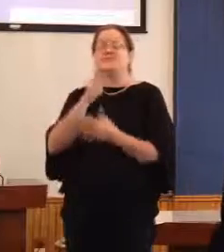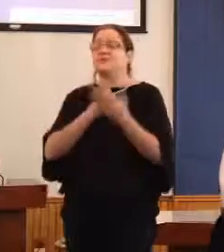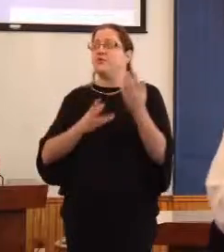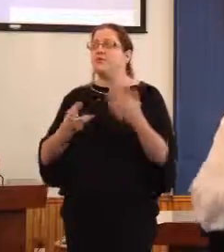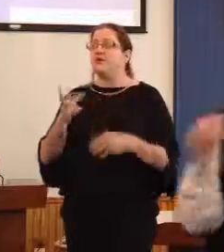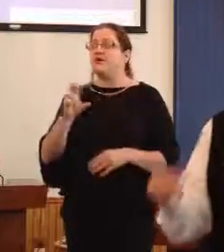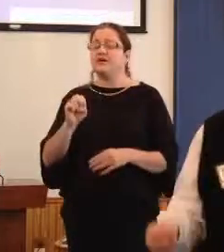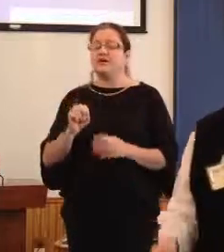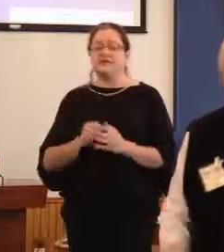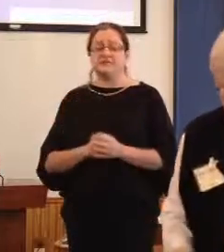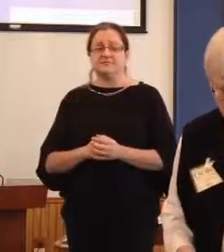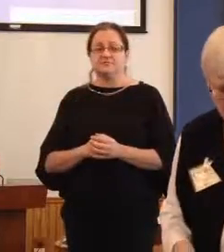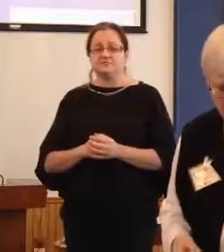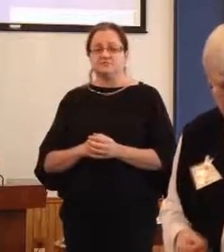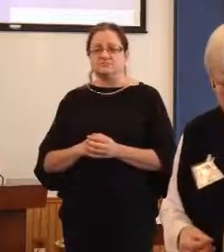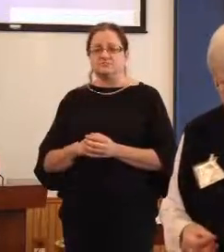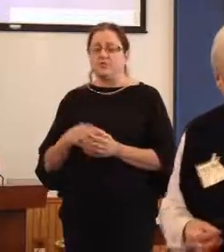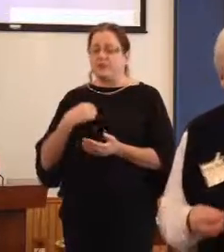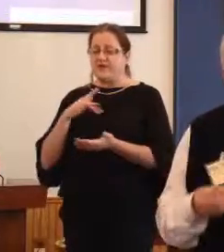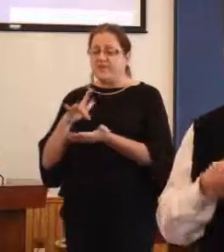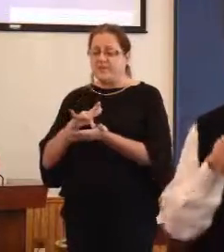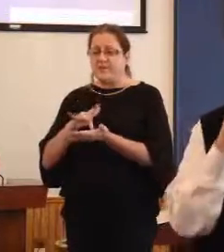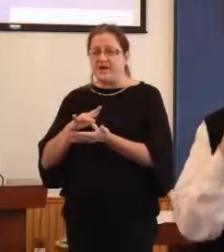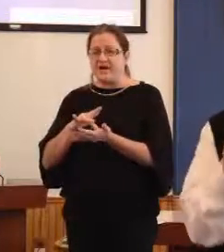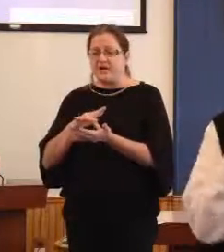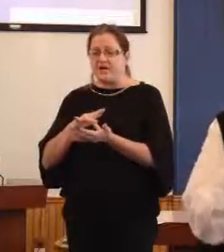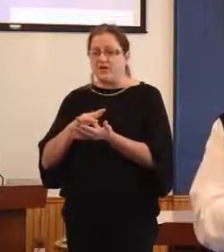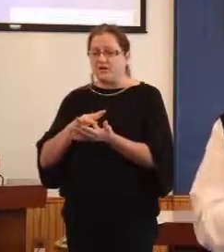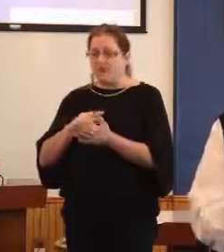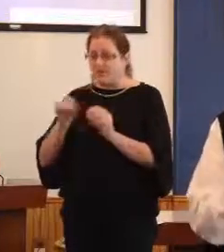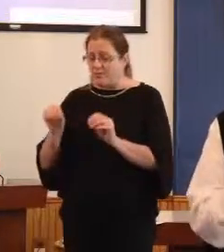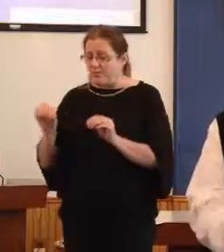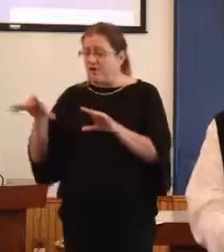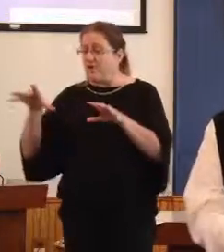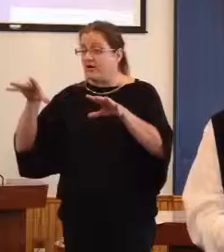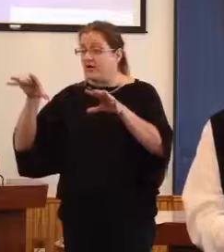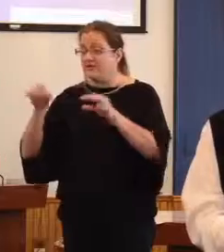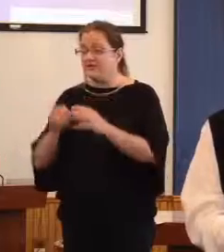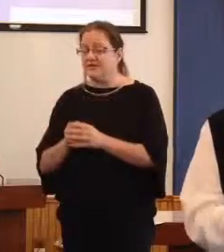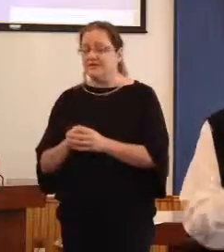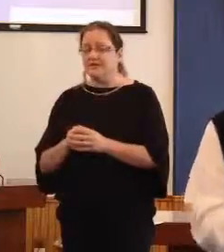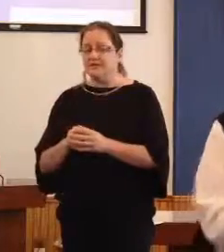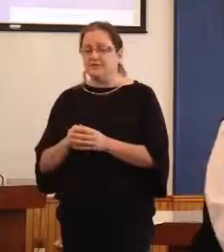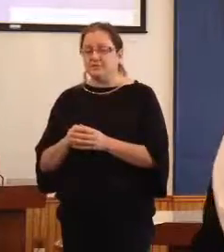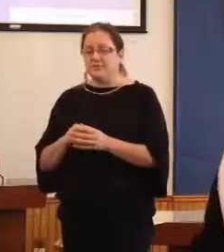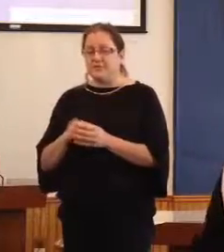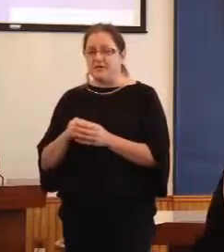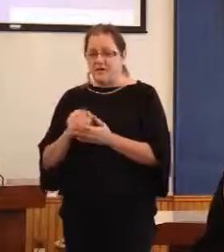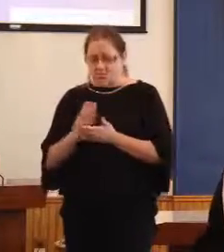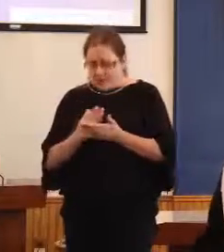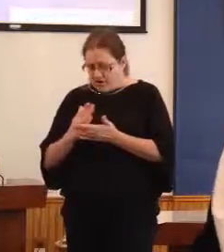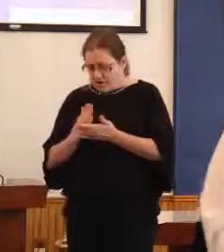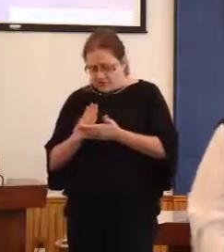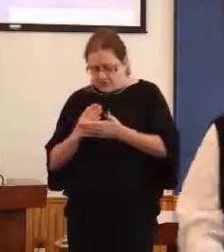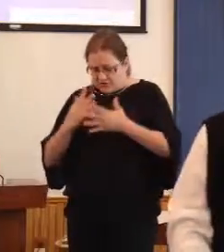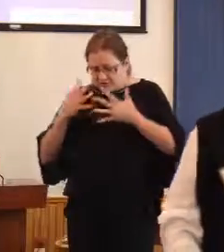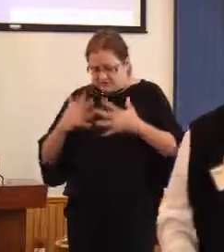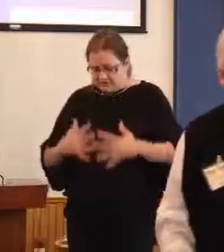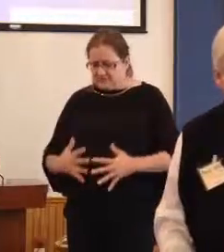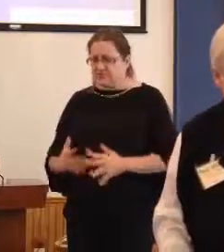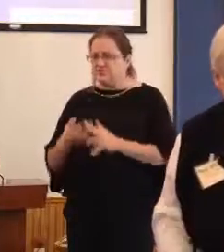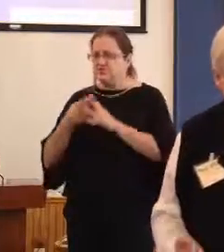And we see medical miracles, stopped hearts restarted every day.